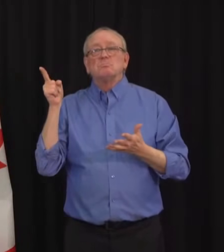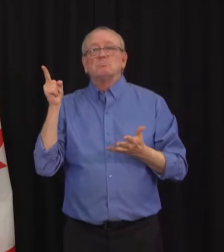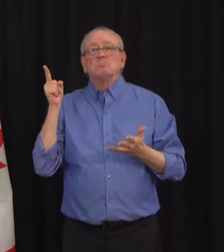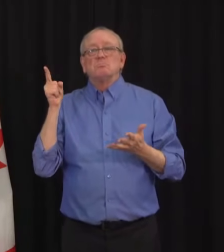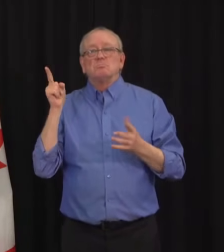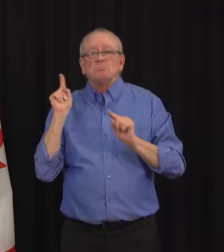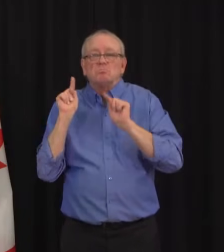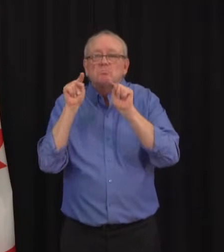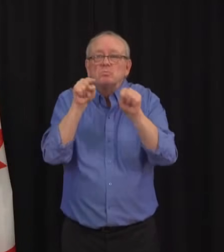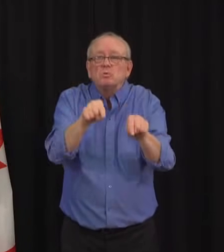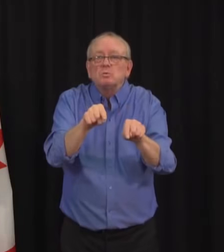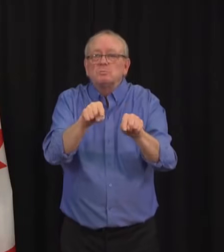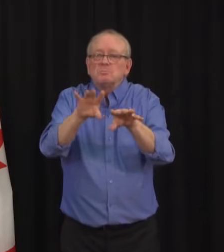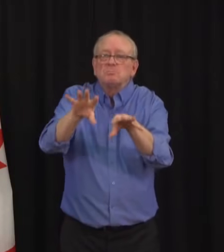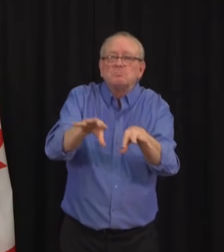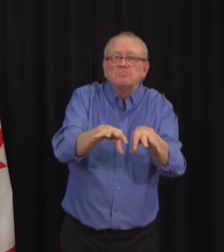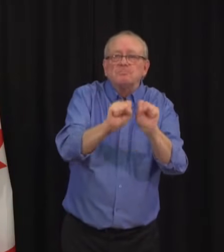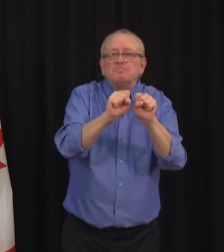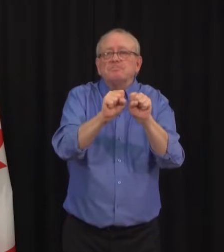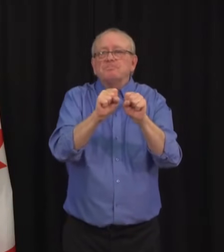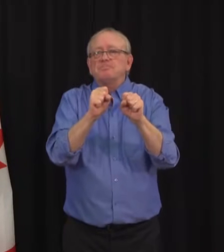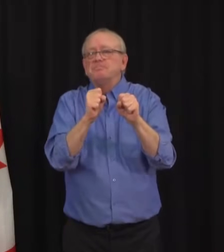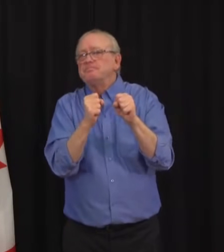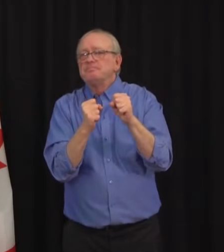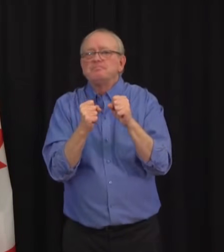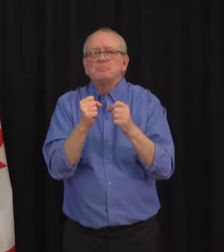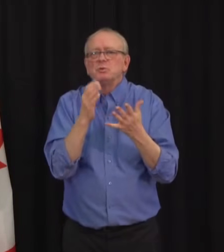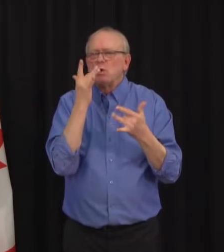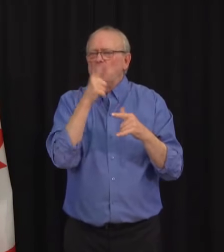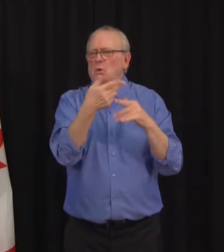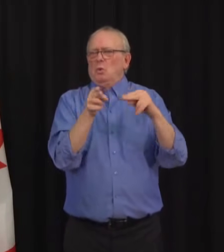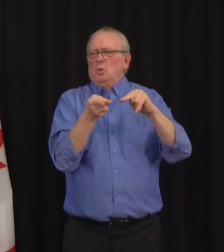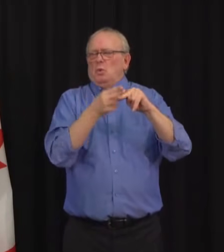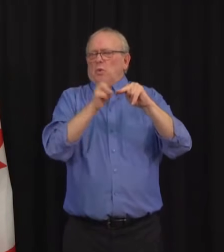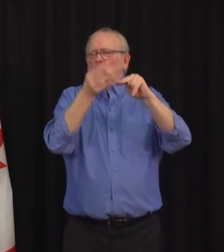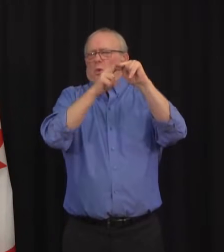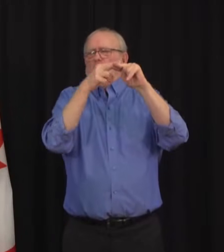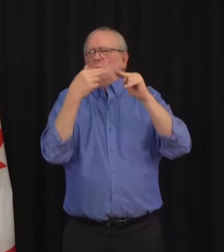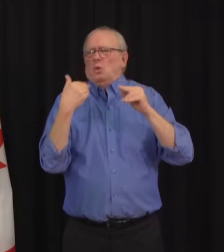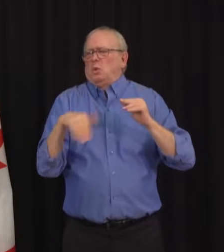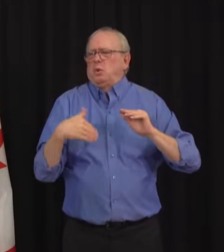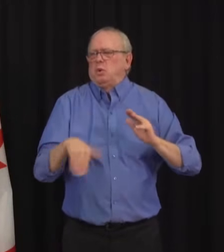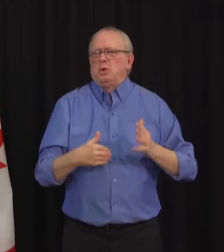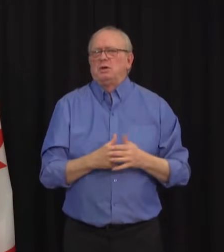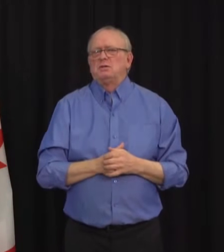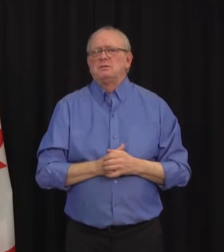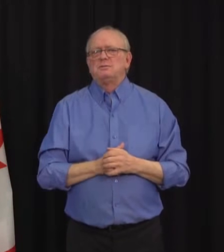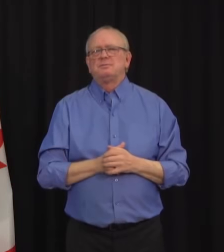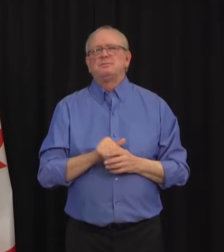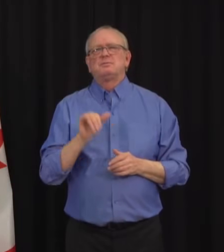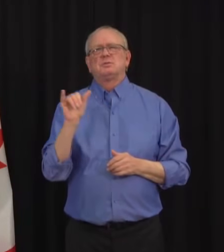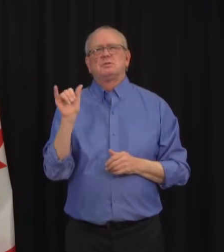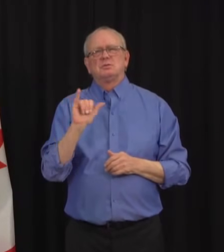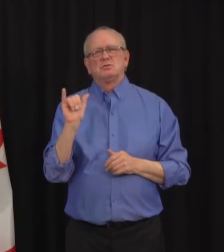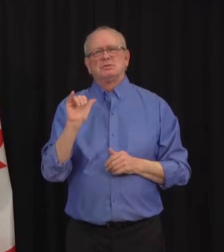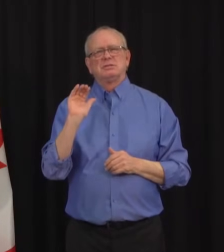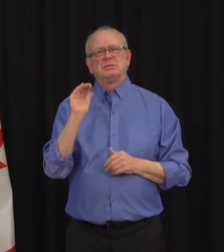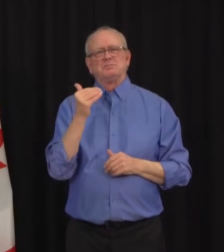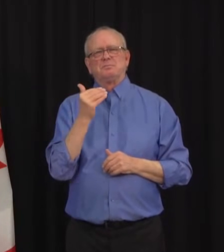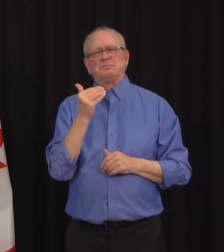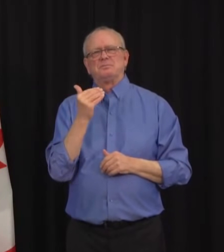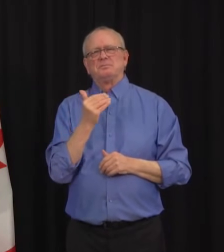because of this quick rise? And also more generally, we've heard about the province looking into contingency plans